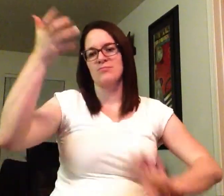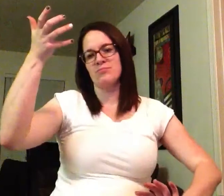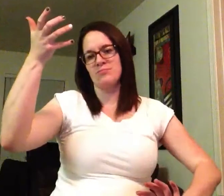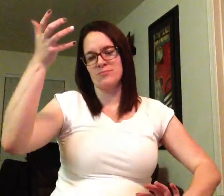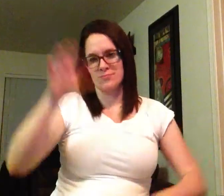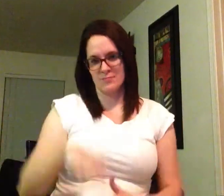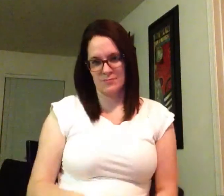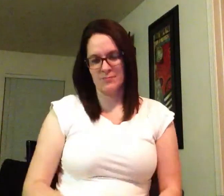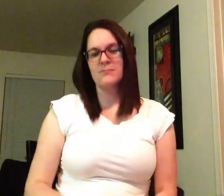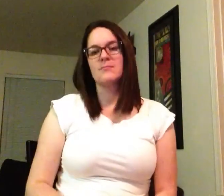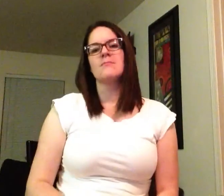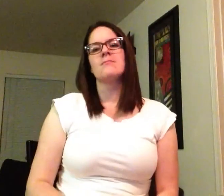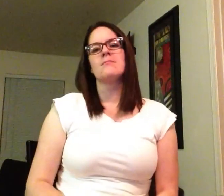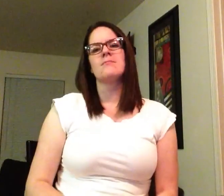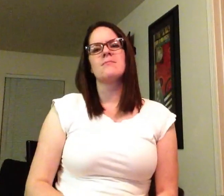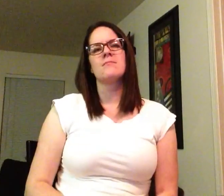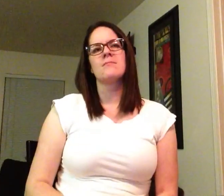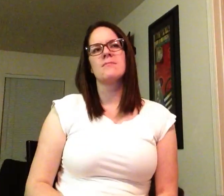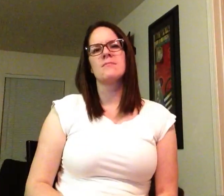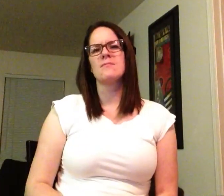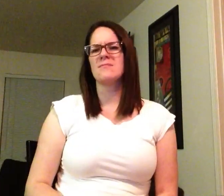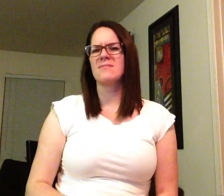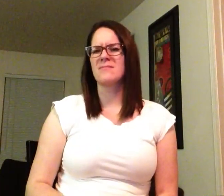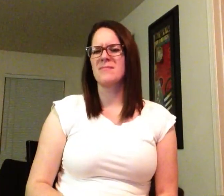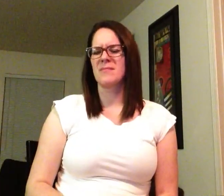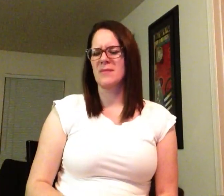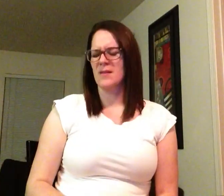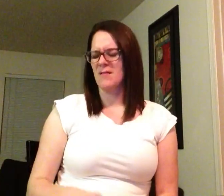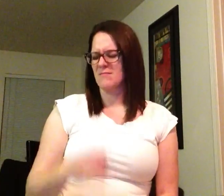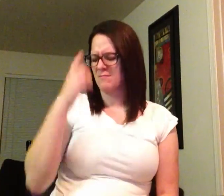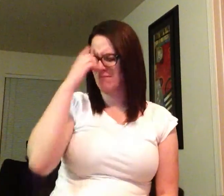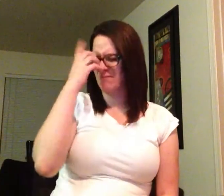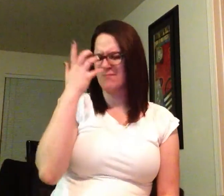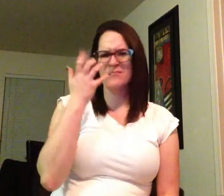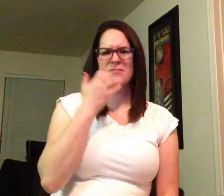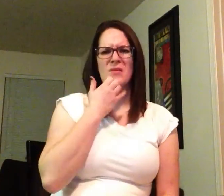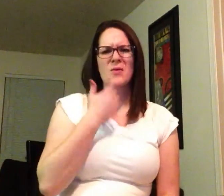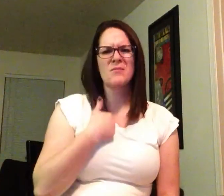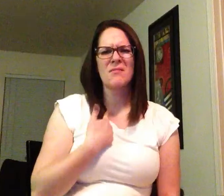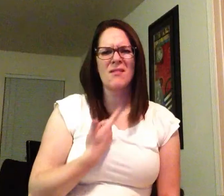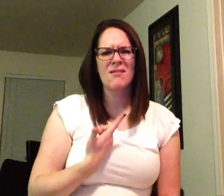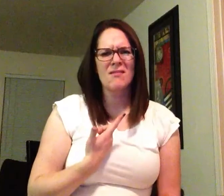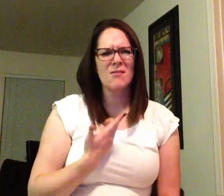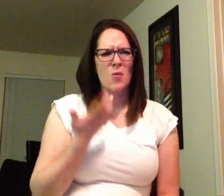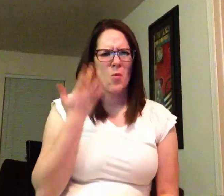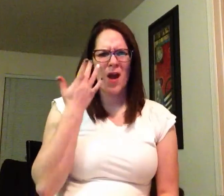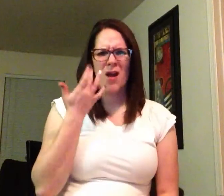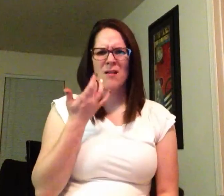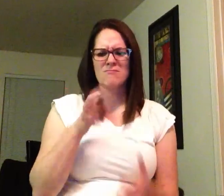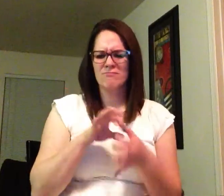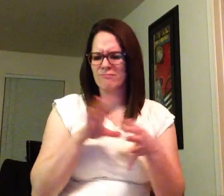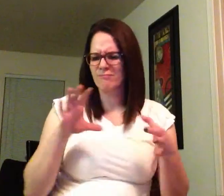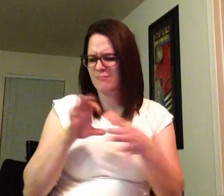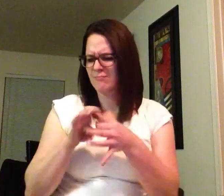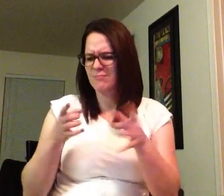thought, what's wrong with me? I don't understand why this keeps happening. So I asked everybody in my life, what they thought. I turned to